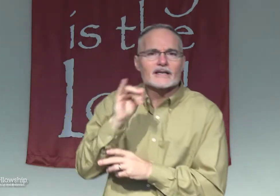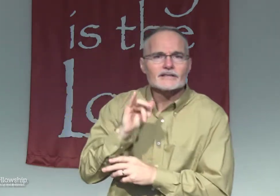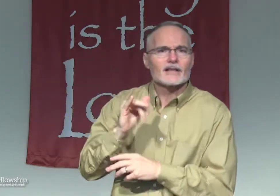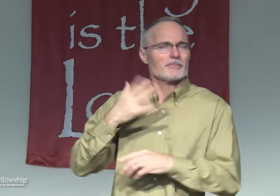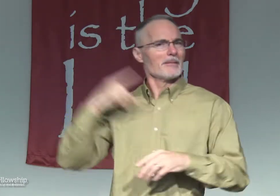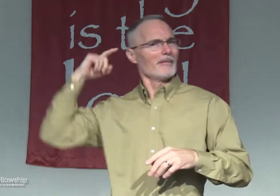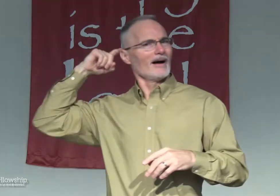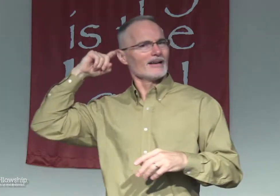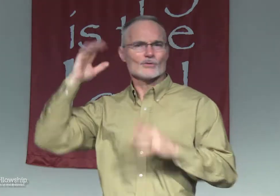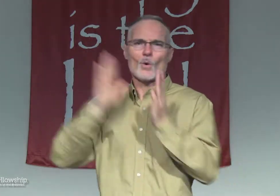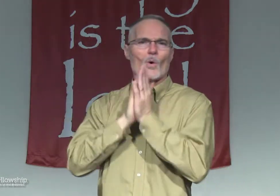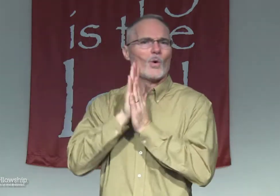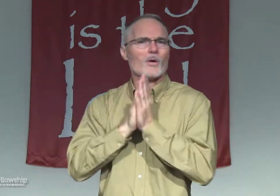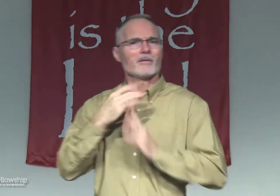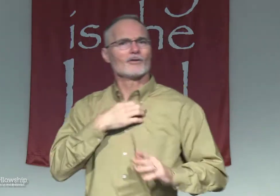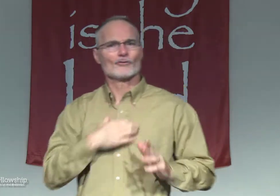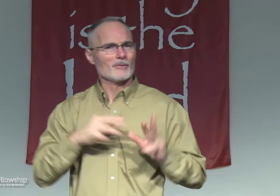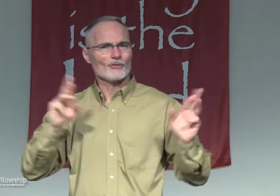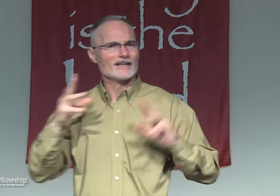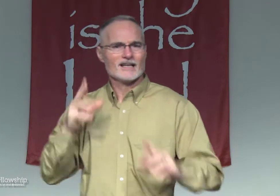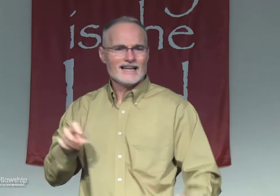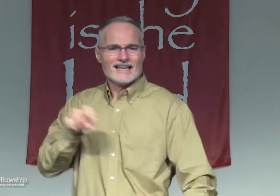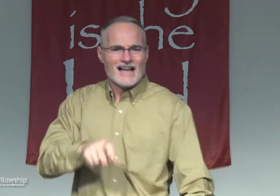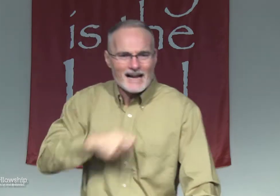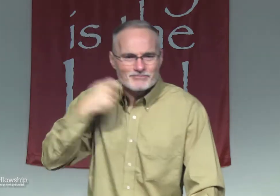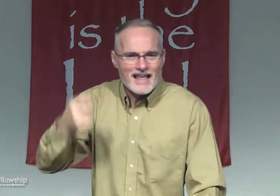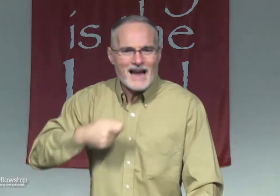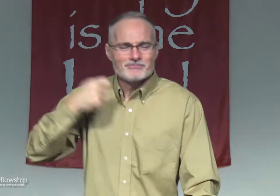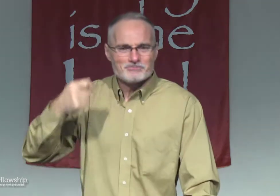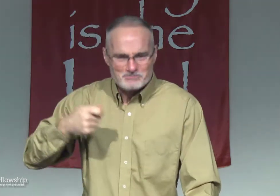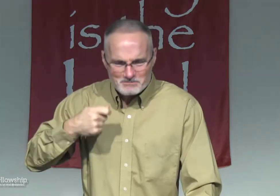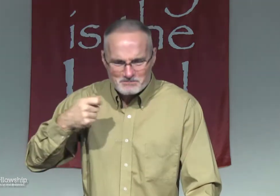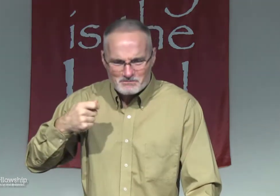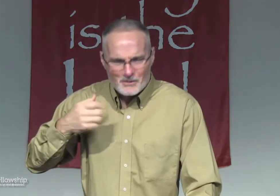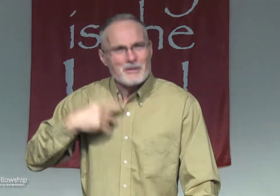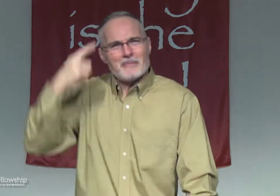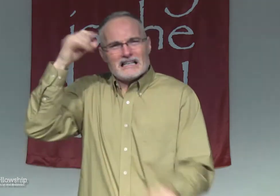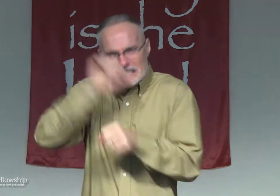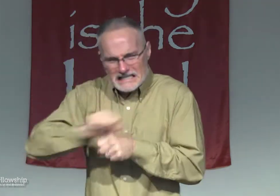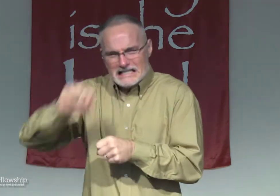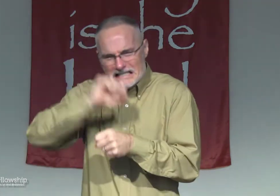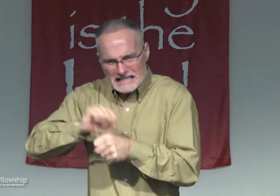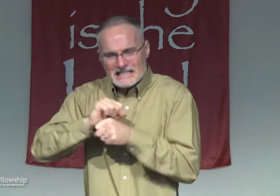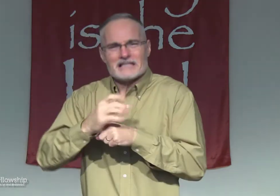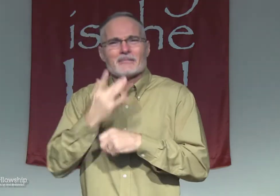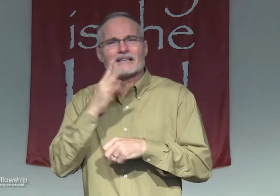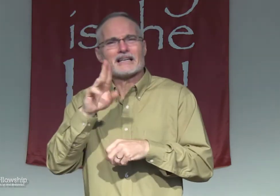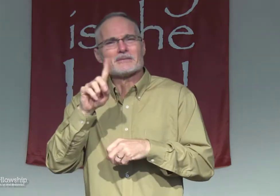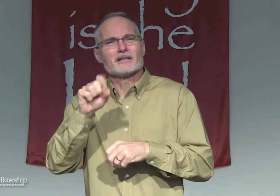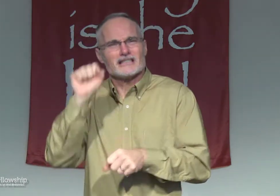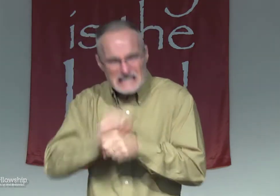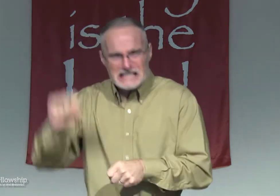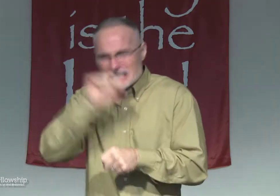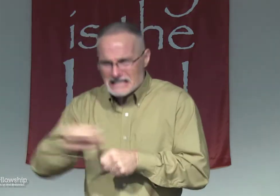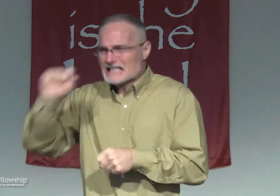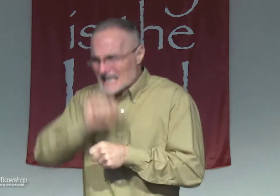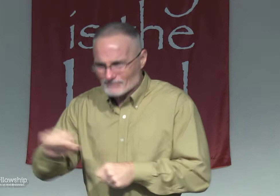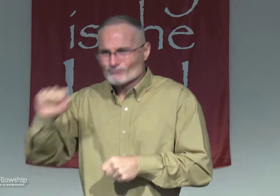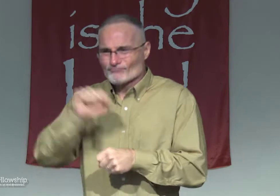what that chili was supposed to taste like. I was hungry and ready. And as soon as I ate it, it was like my mind was working so